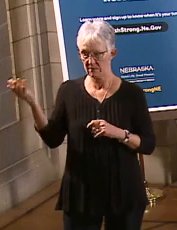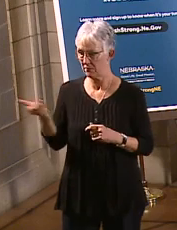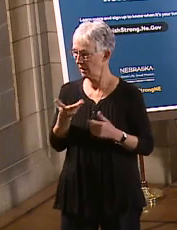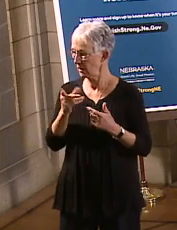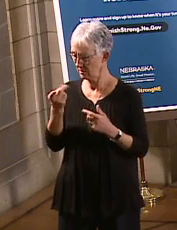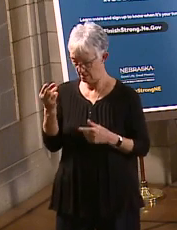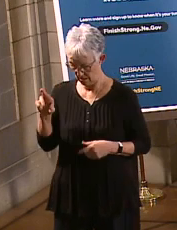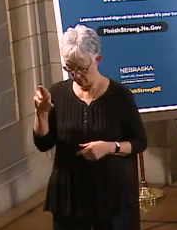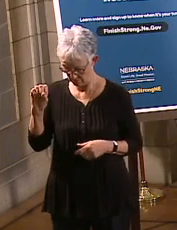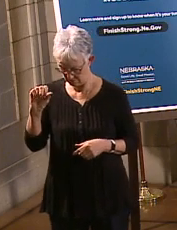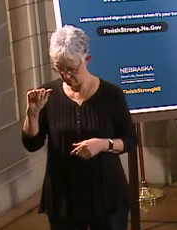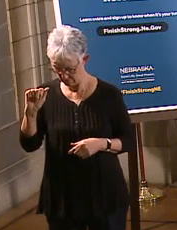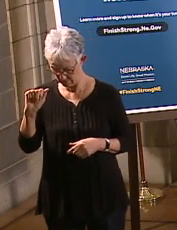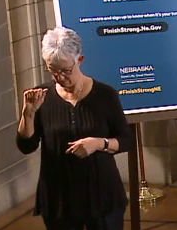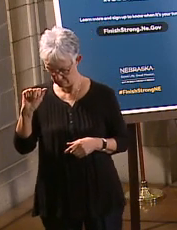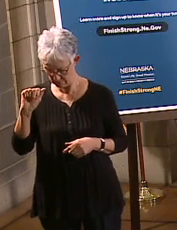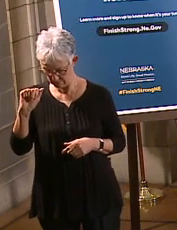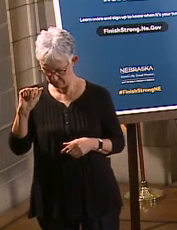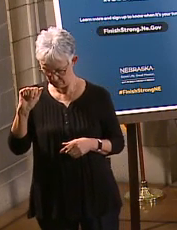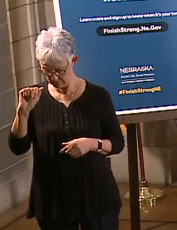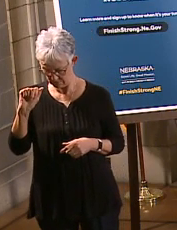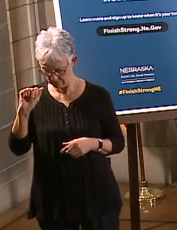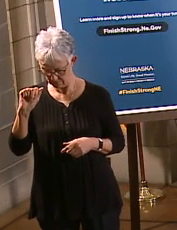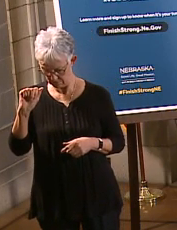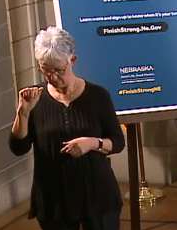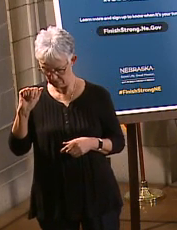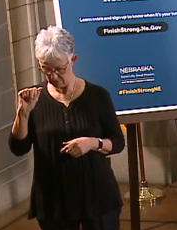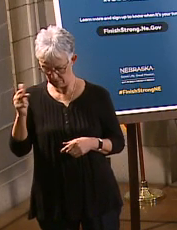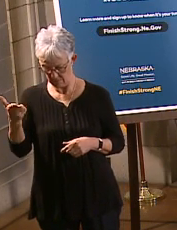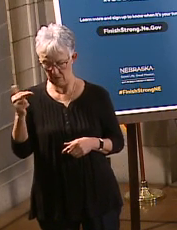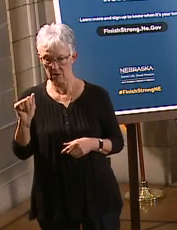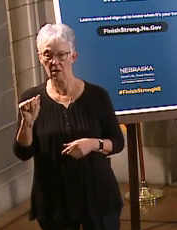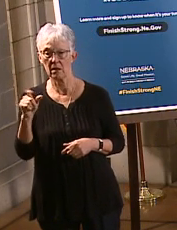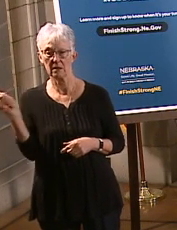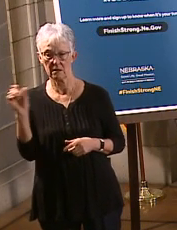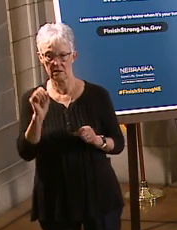those results and why we haven't found any cars along the side of the road. Thank you.